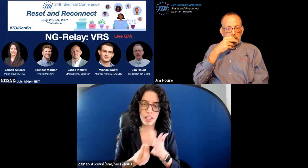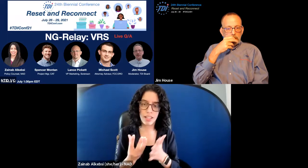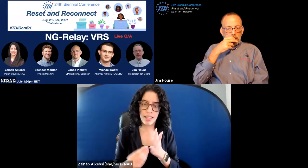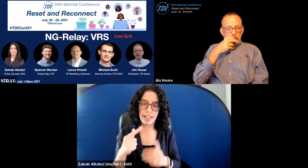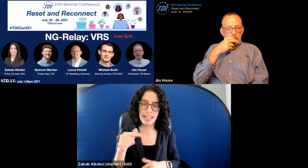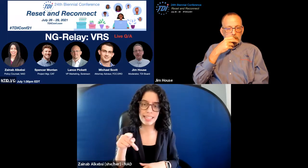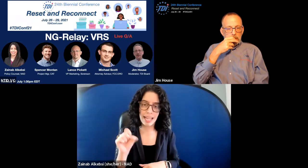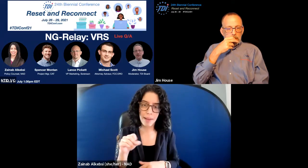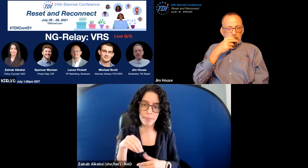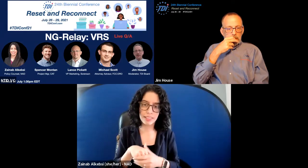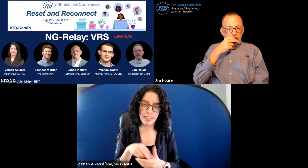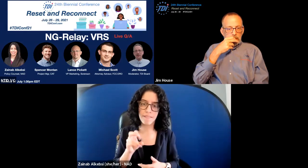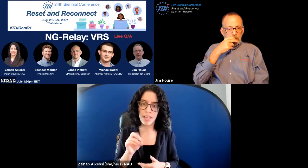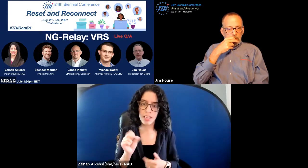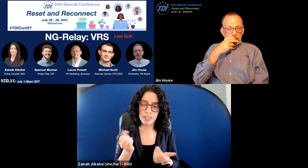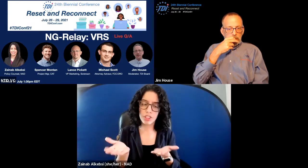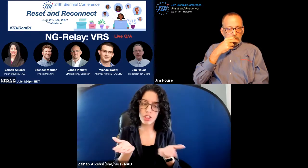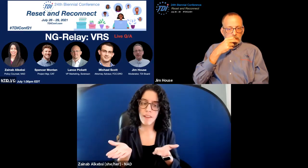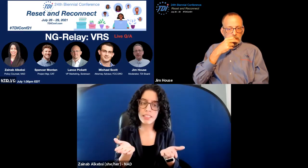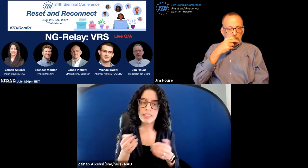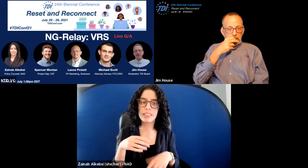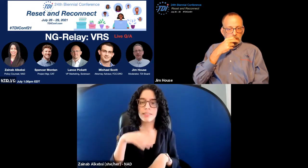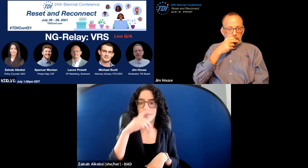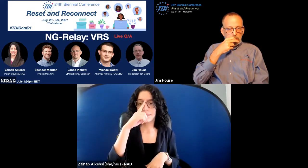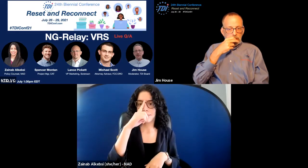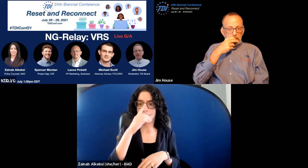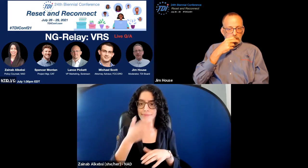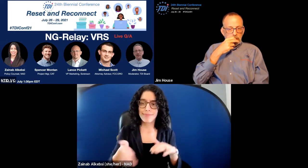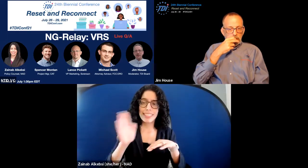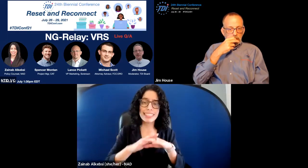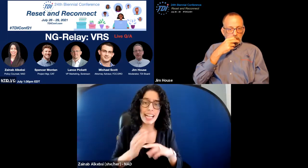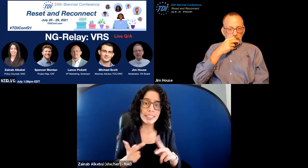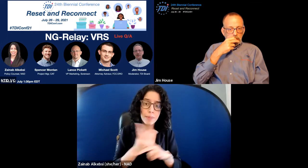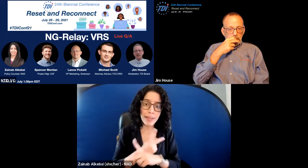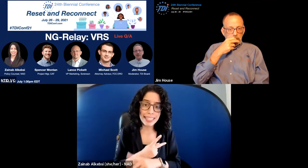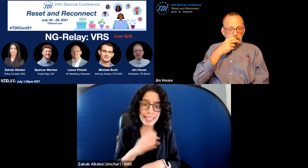There are critical gaps in VRS service.